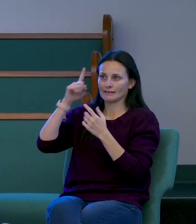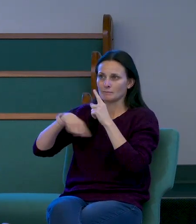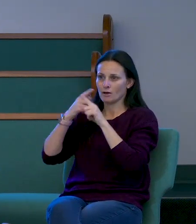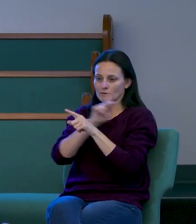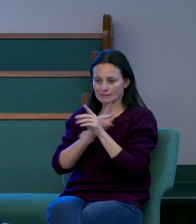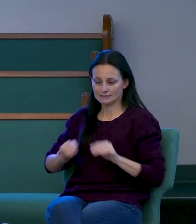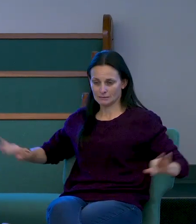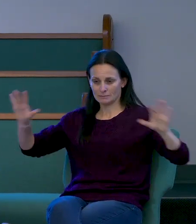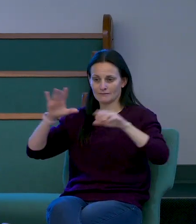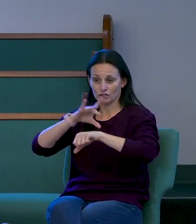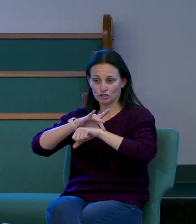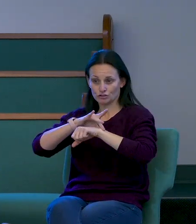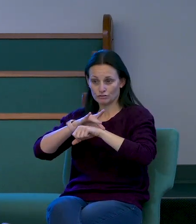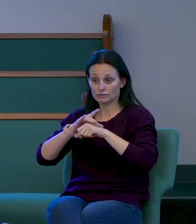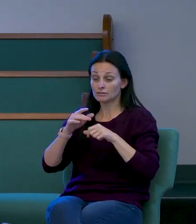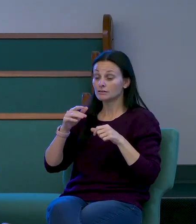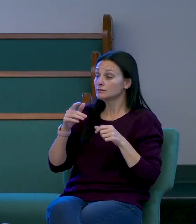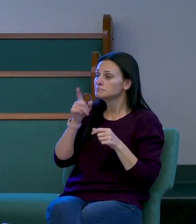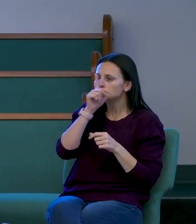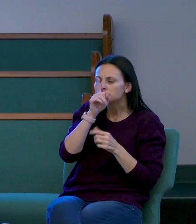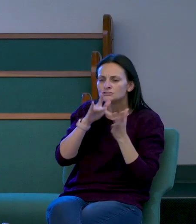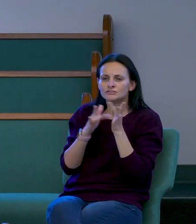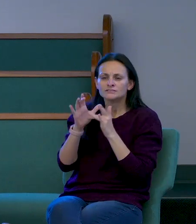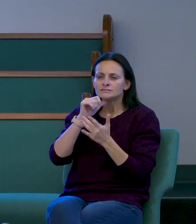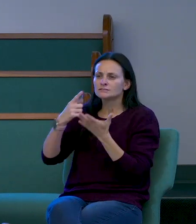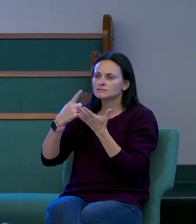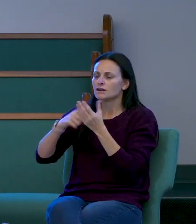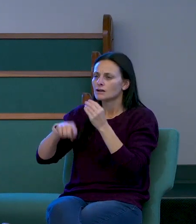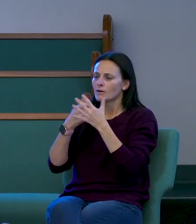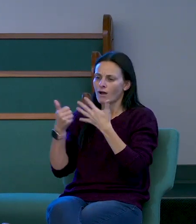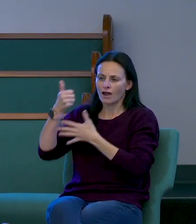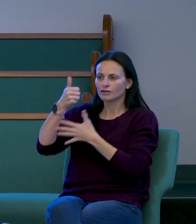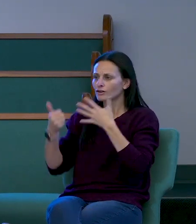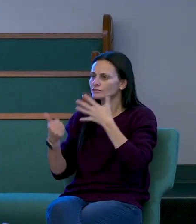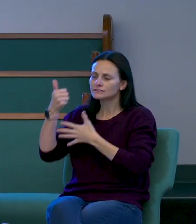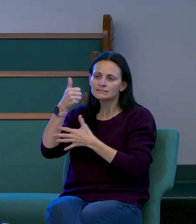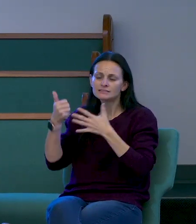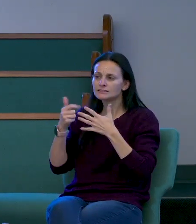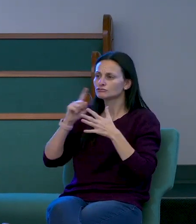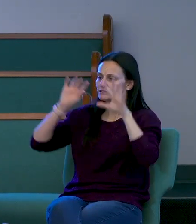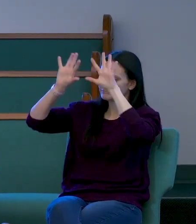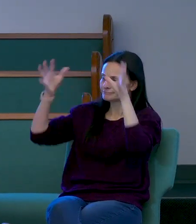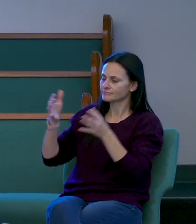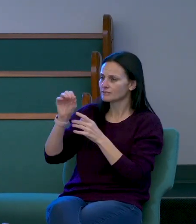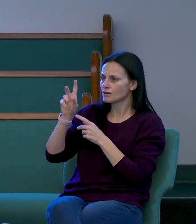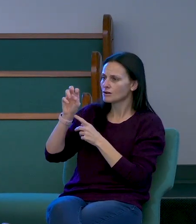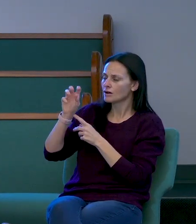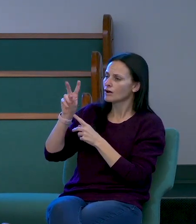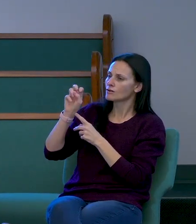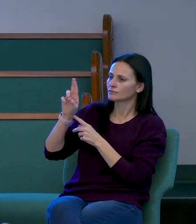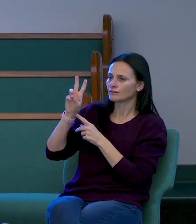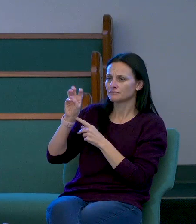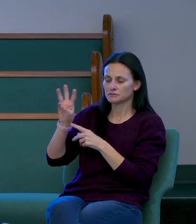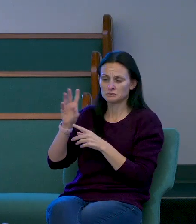earth. Not once does Jesus talk about hierarchy and kind of like overviews and that kind of thing.